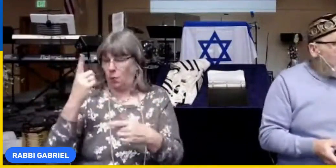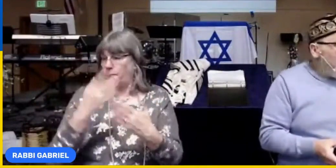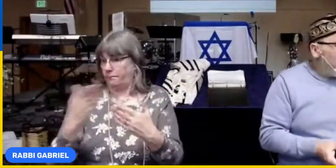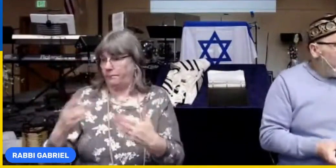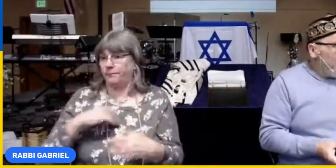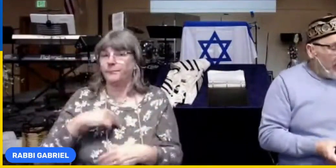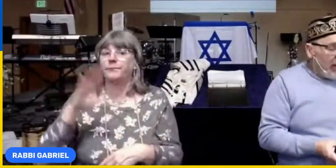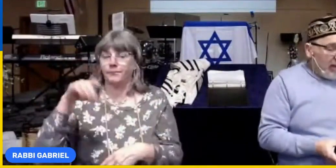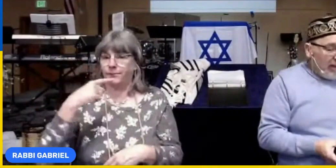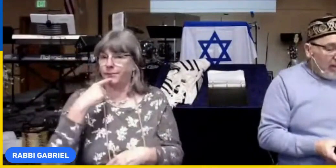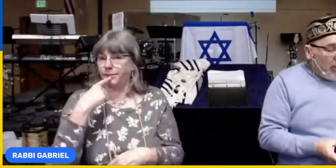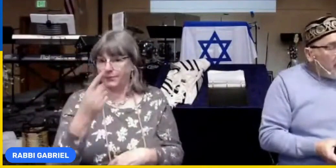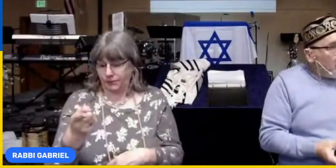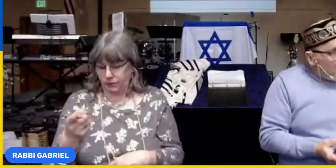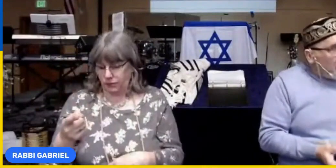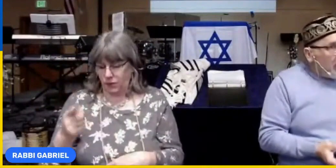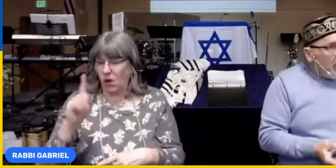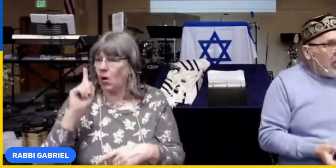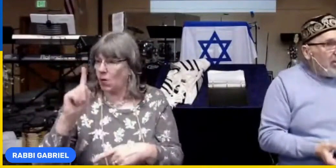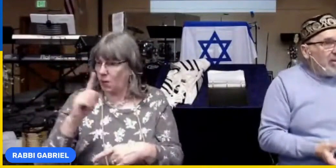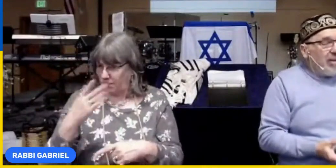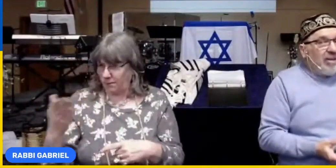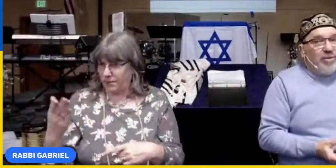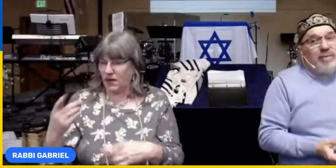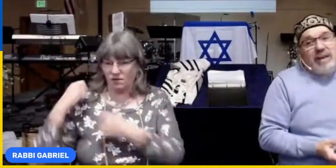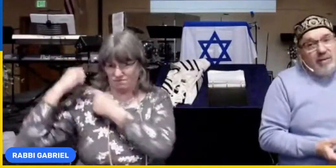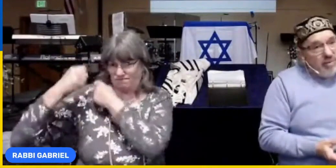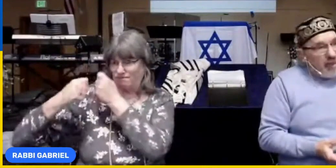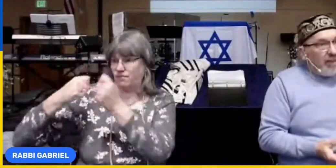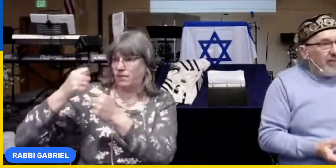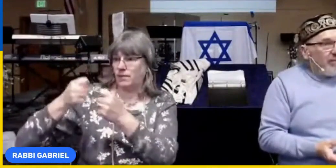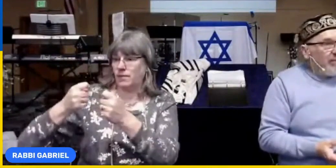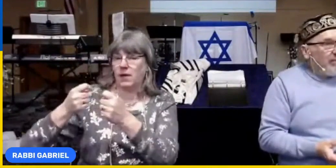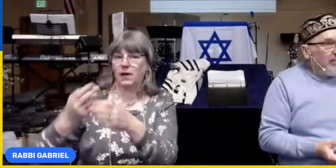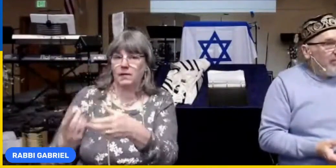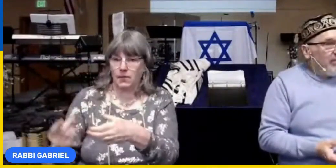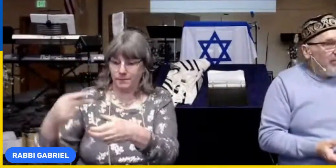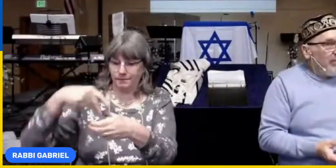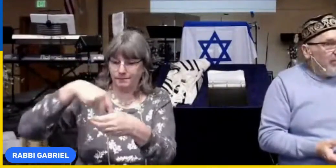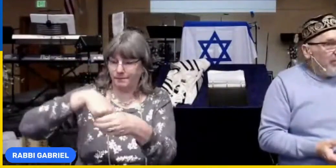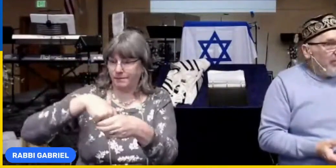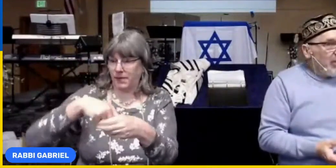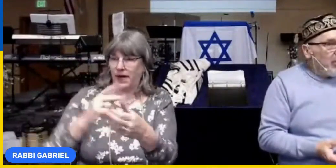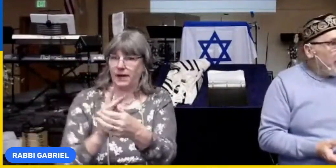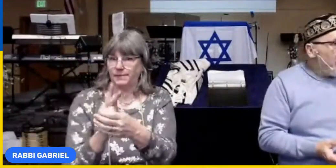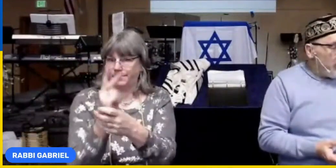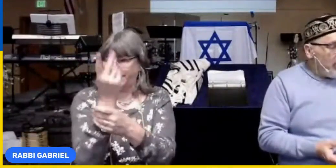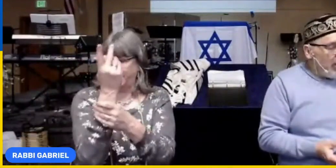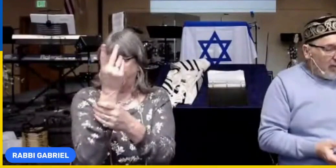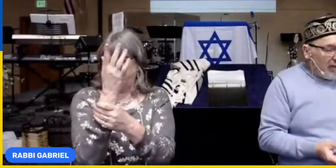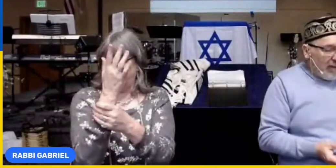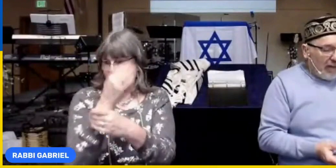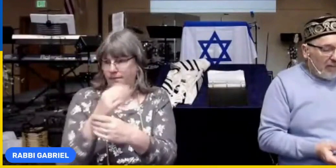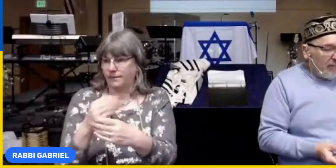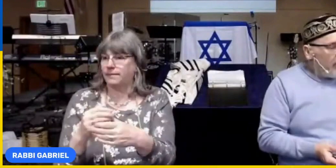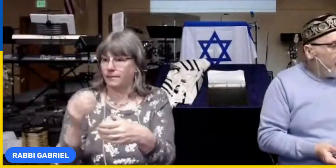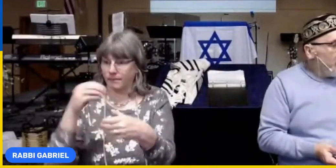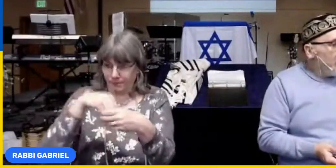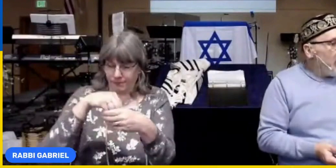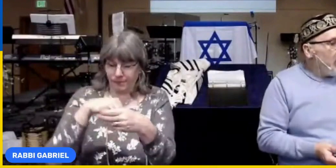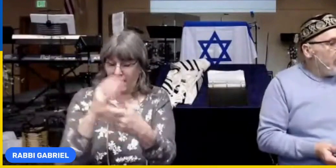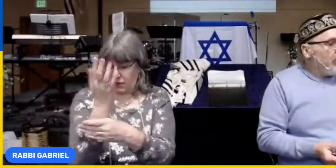about it is that one of the traditions is to plant a tree. It's to plant a tree in that